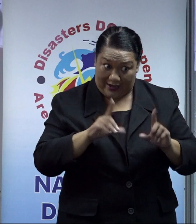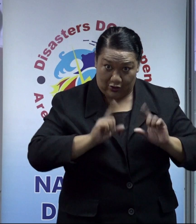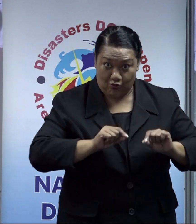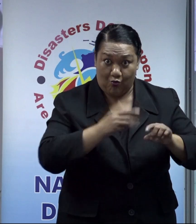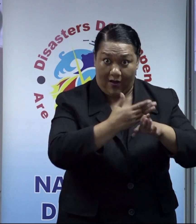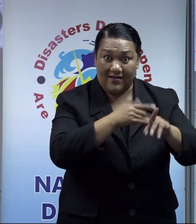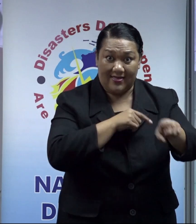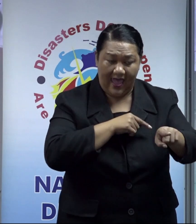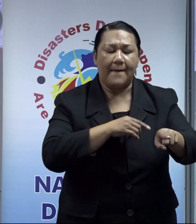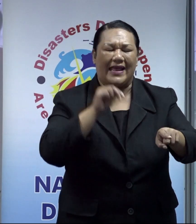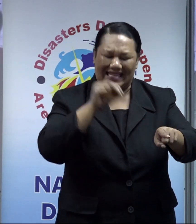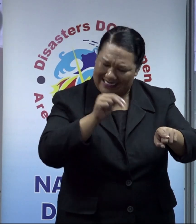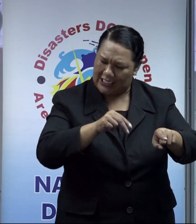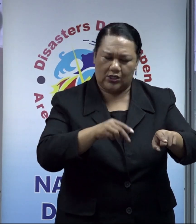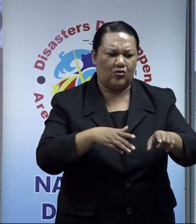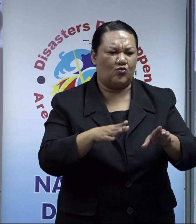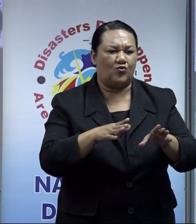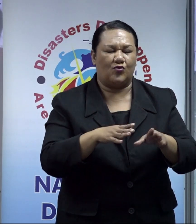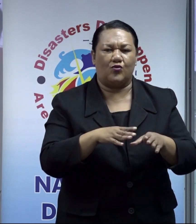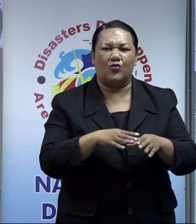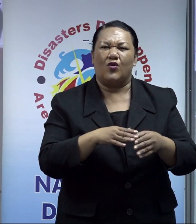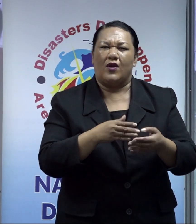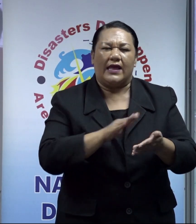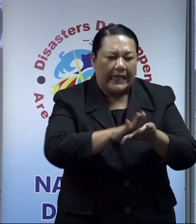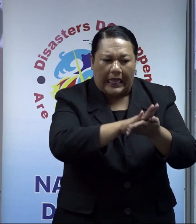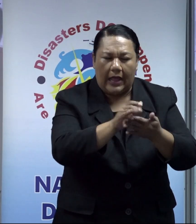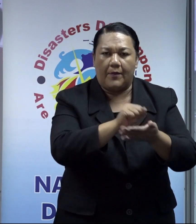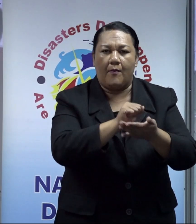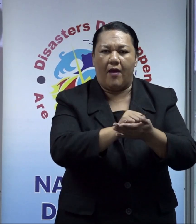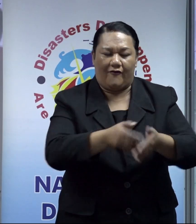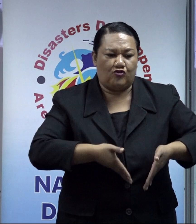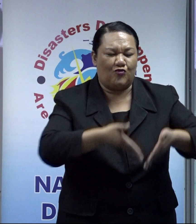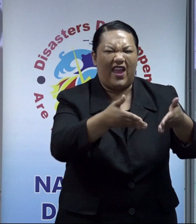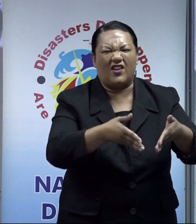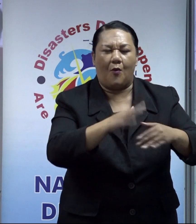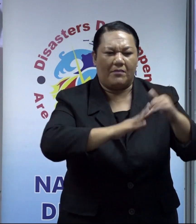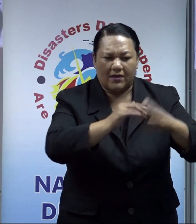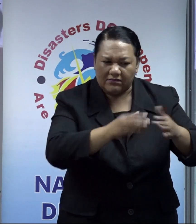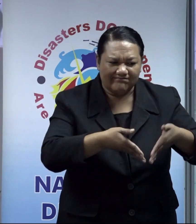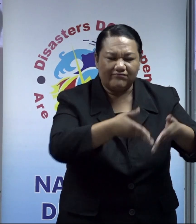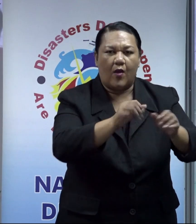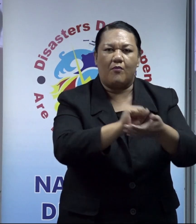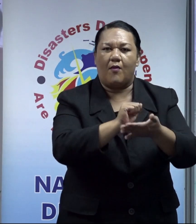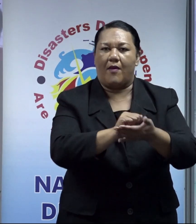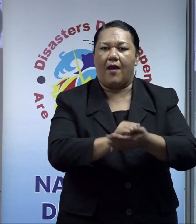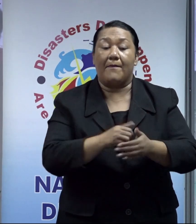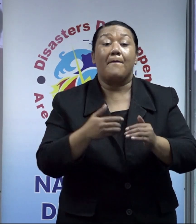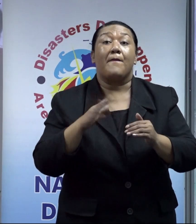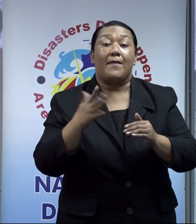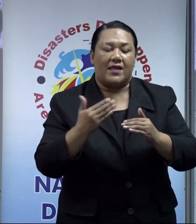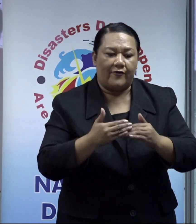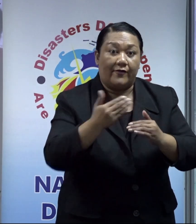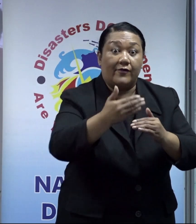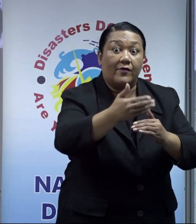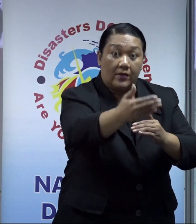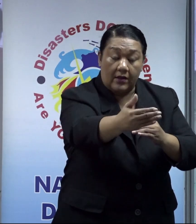I don't have an accurate answer to you right now, but we hope that as we move forward, we will start imposing or in this case,